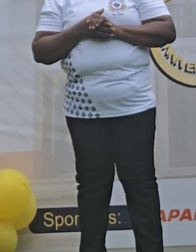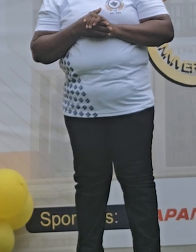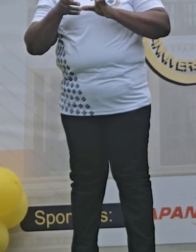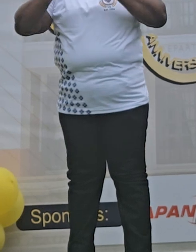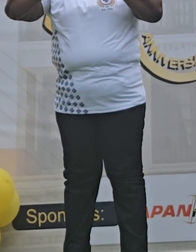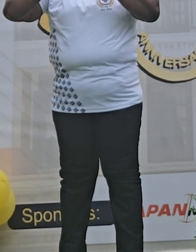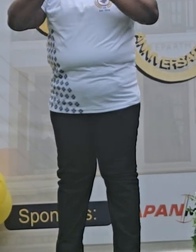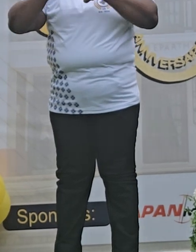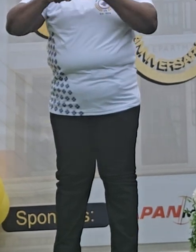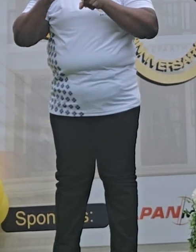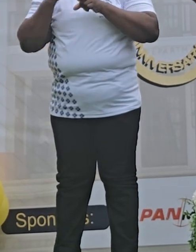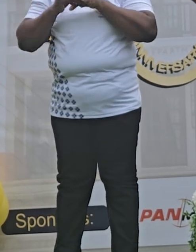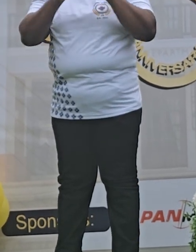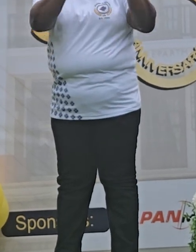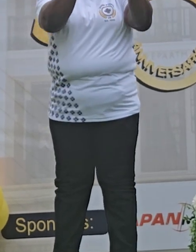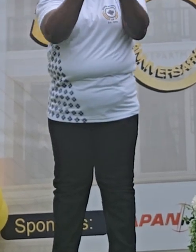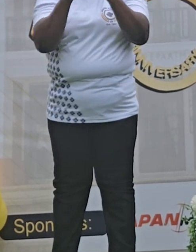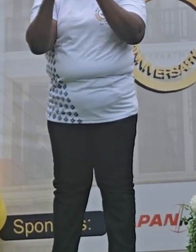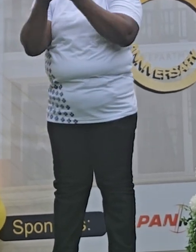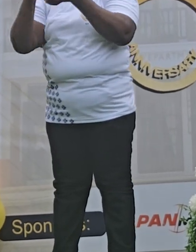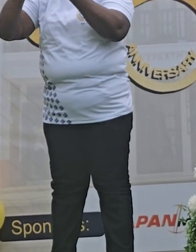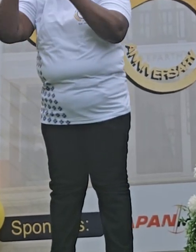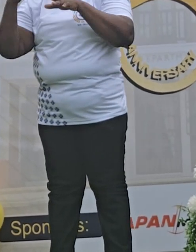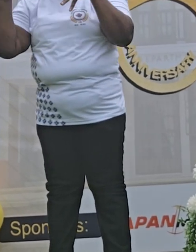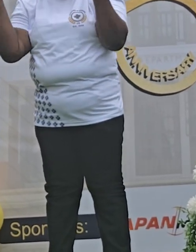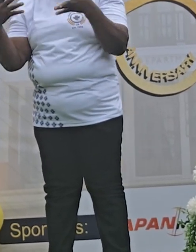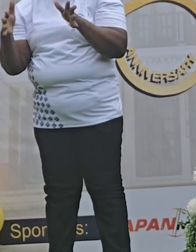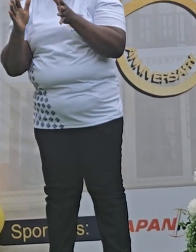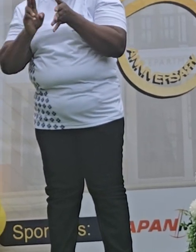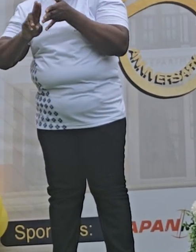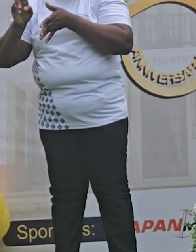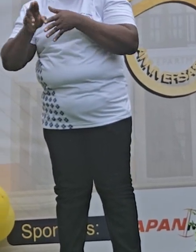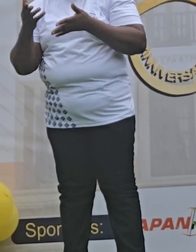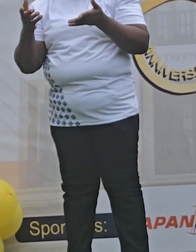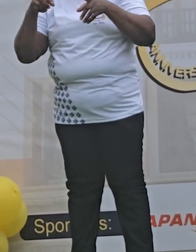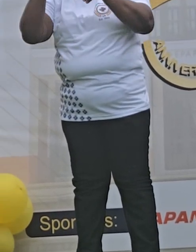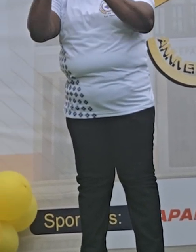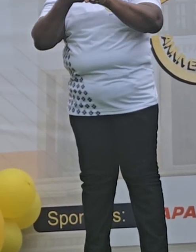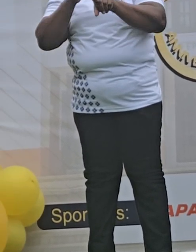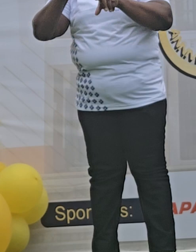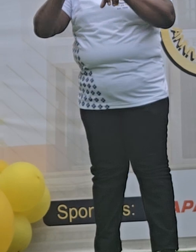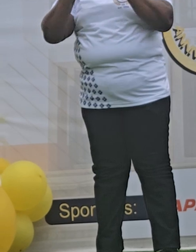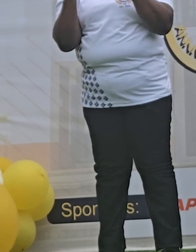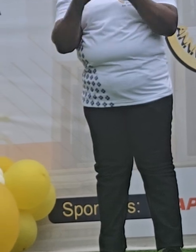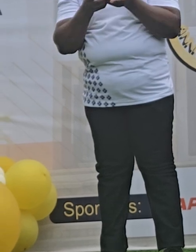colleagues in the department, alumni of the department,